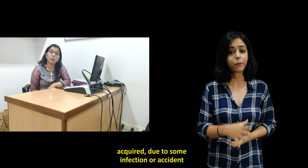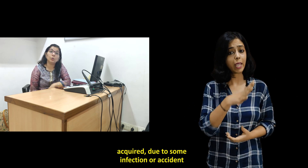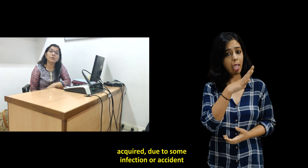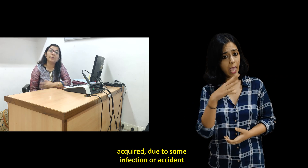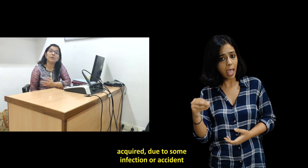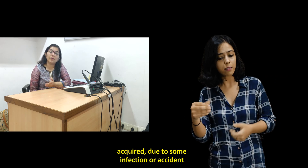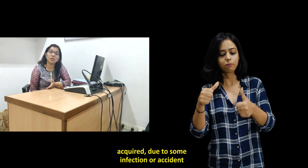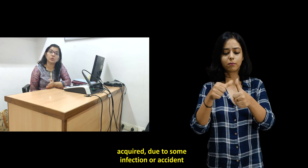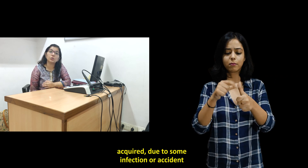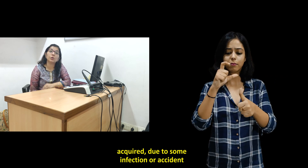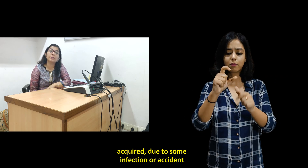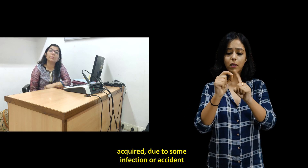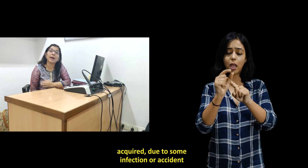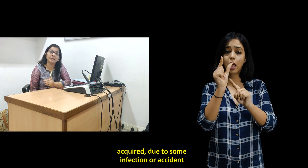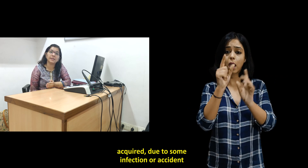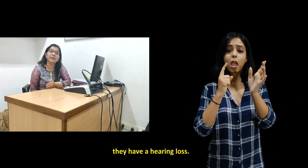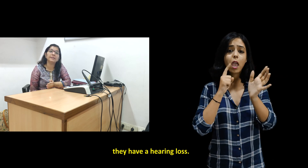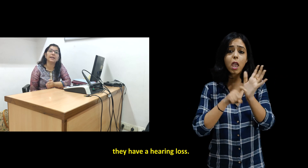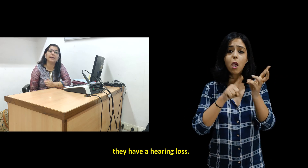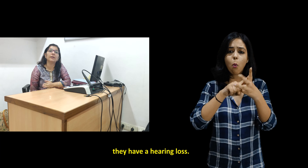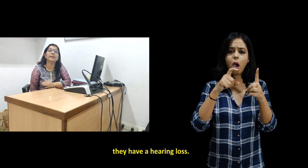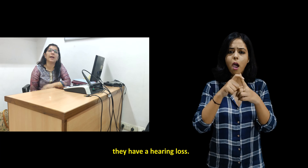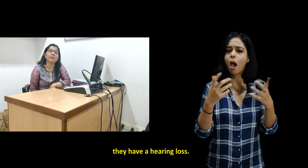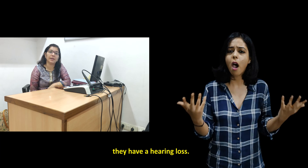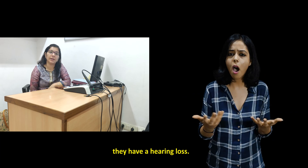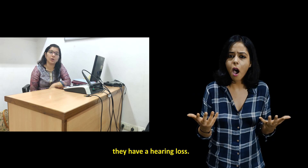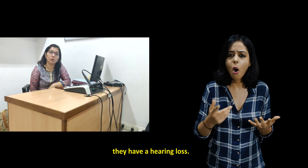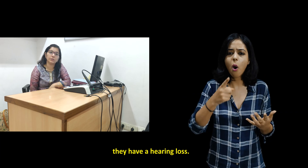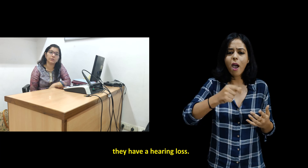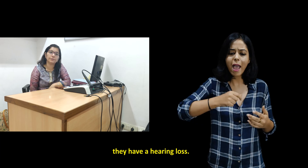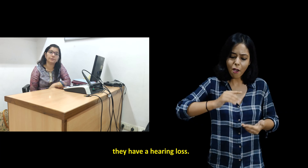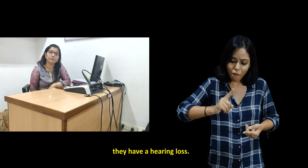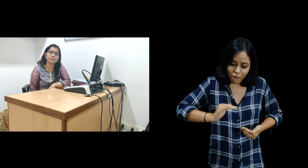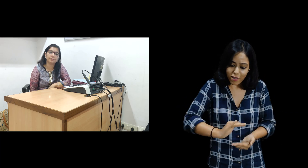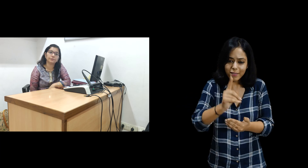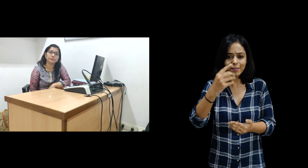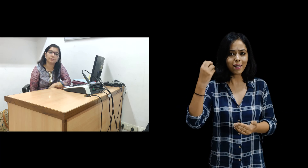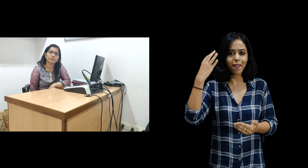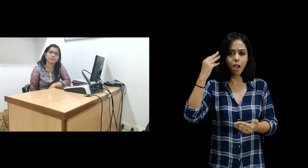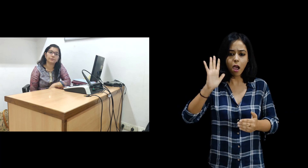acquired due to some infections or some accidents that they have a hearing loss